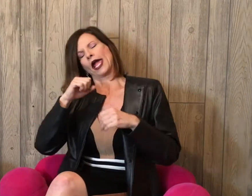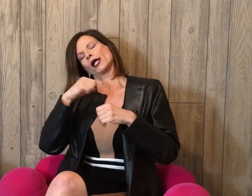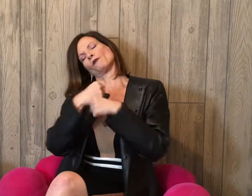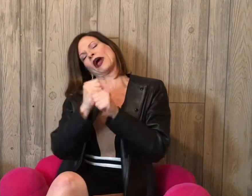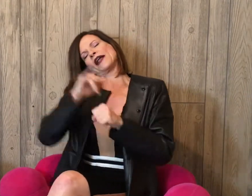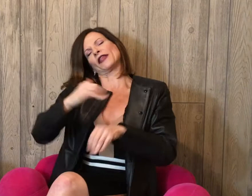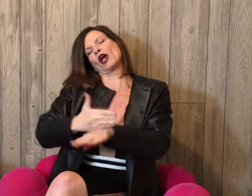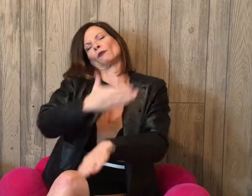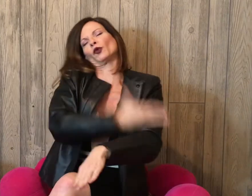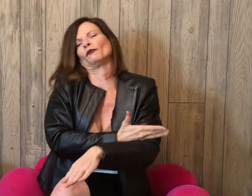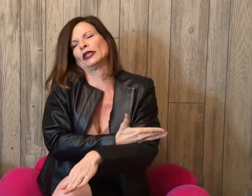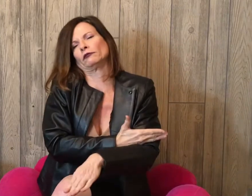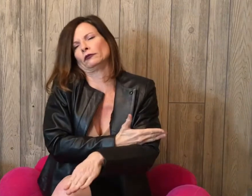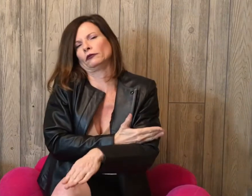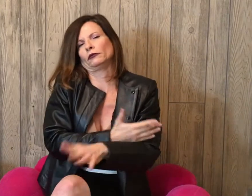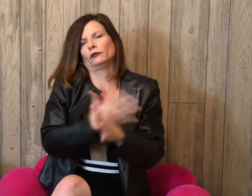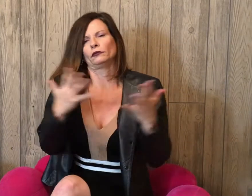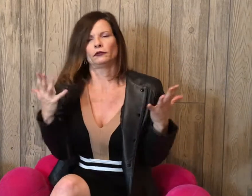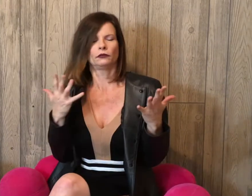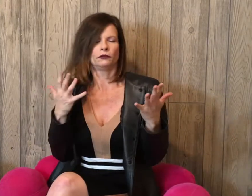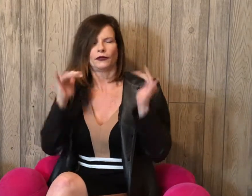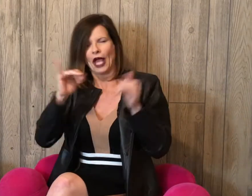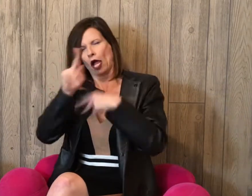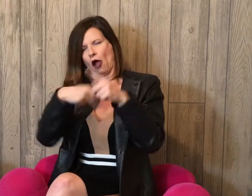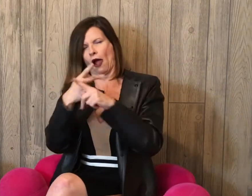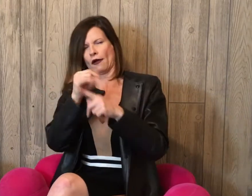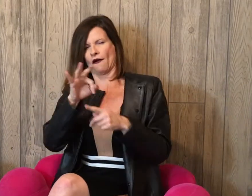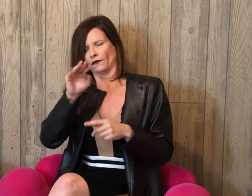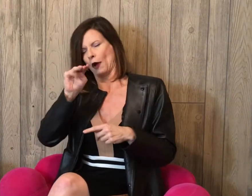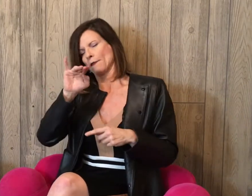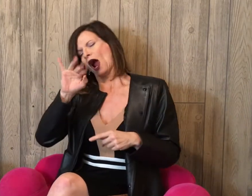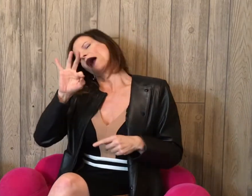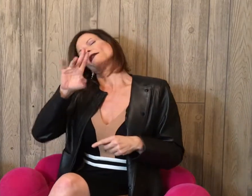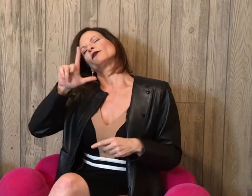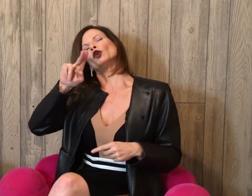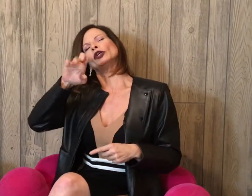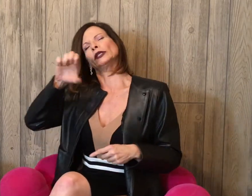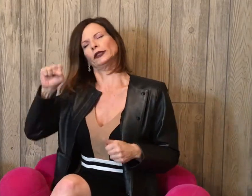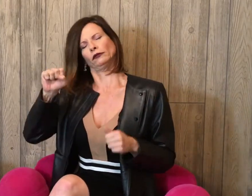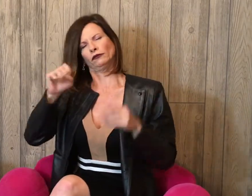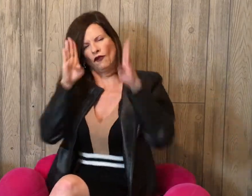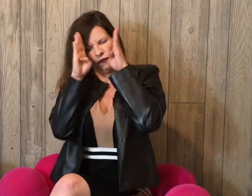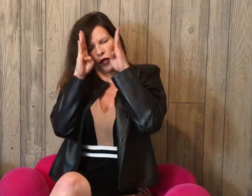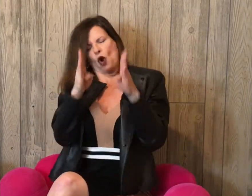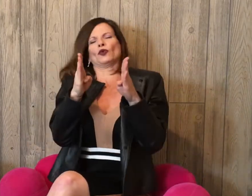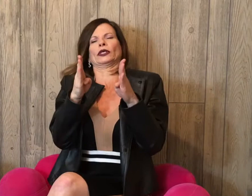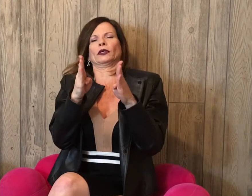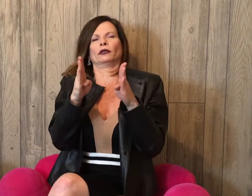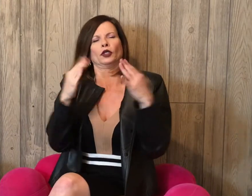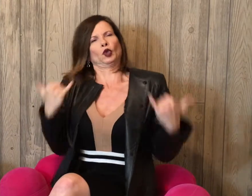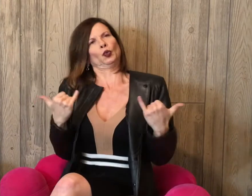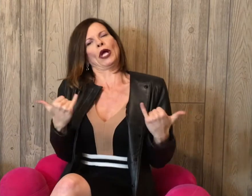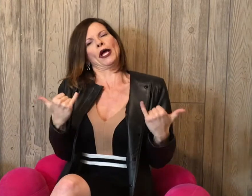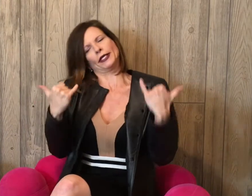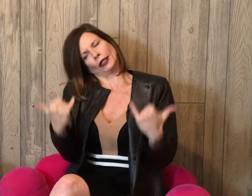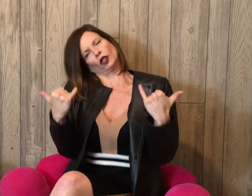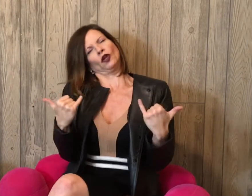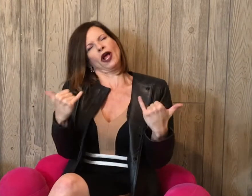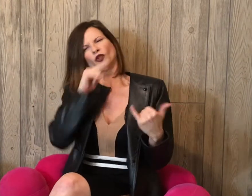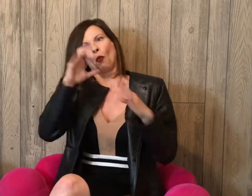moment. What can I do right now to make an improvement? That's what mindfulness is all about. Focusing on